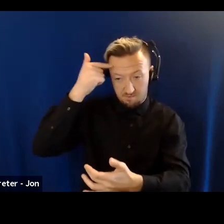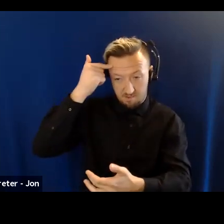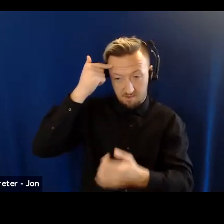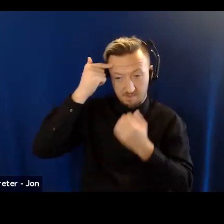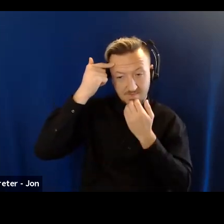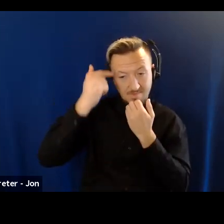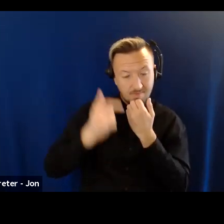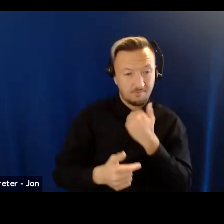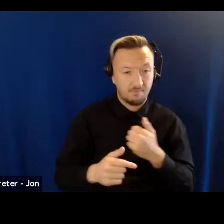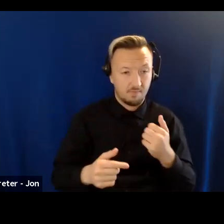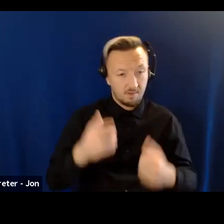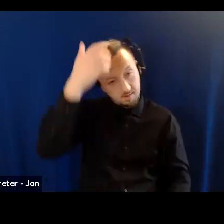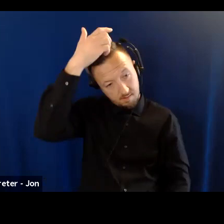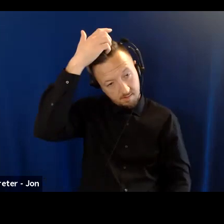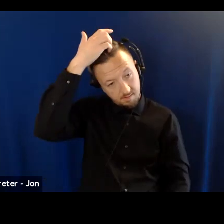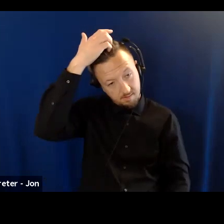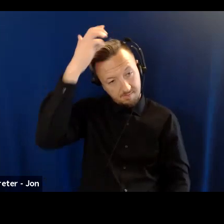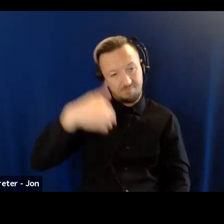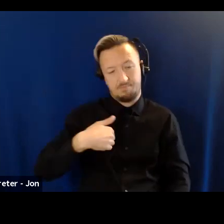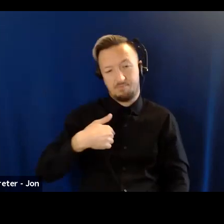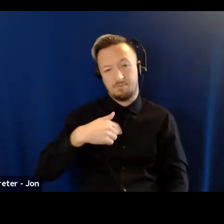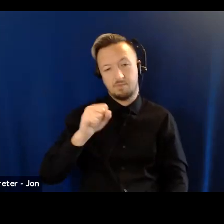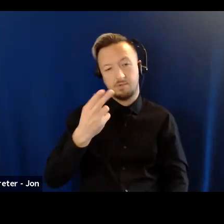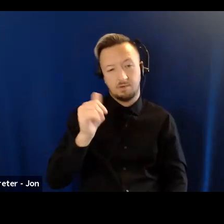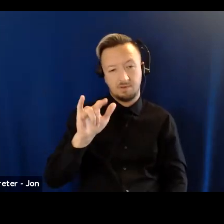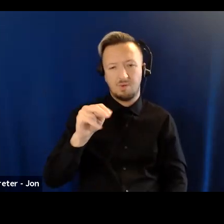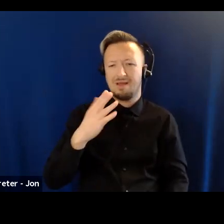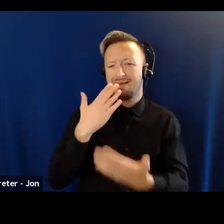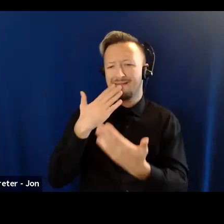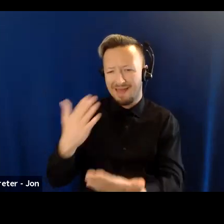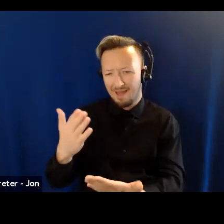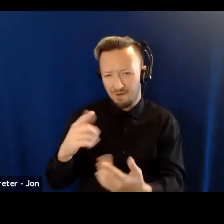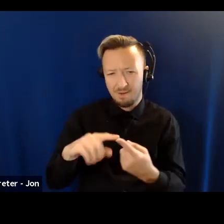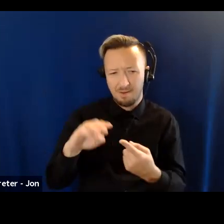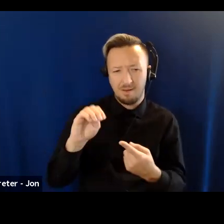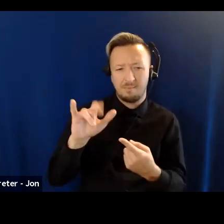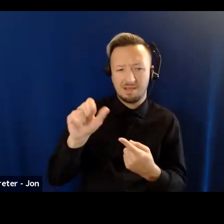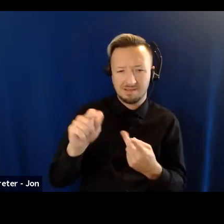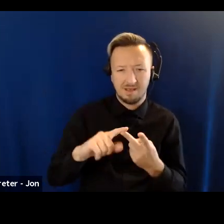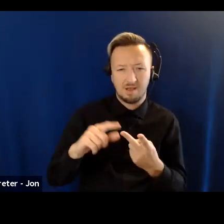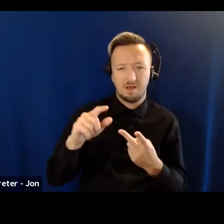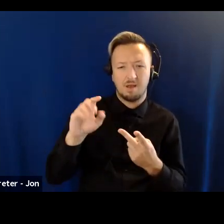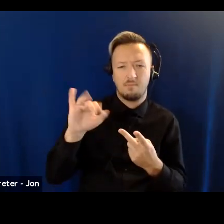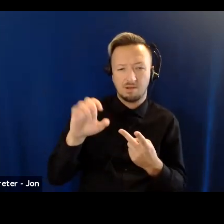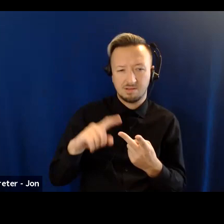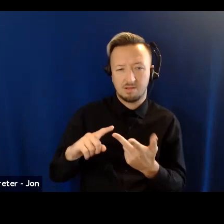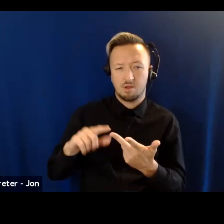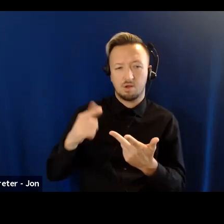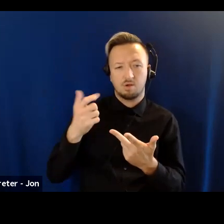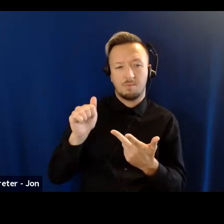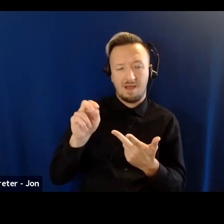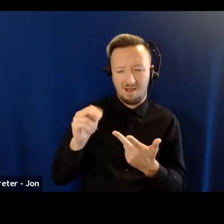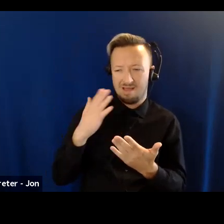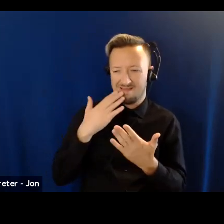This is Shailene, and I want to say thank you first to Melissa and Marcy and Herman for really highlighting